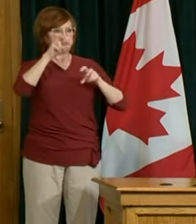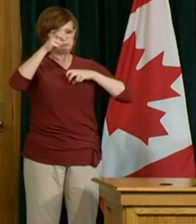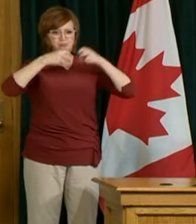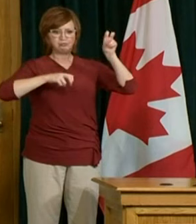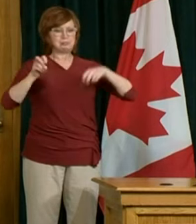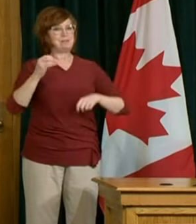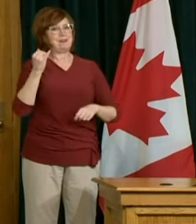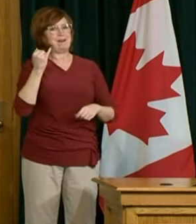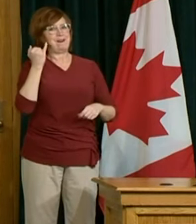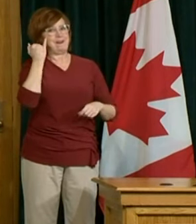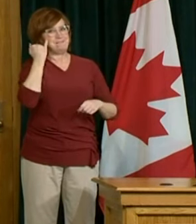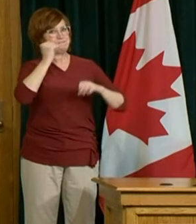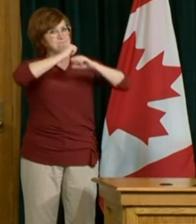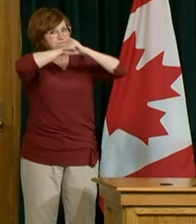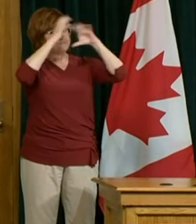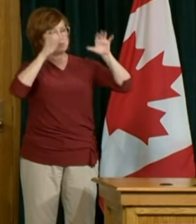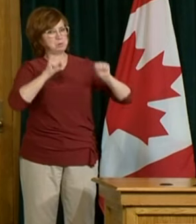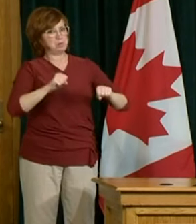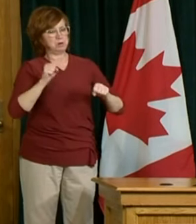and we will be prepared for that.